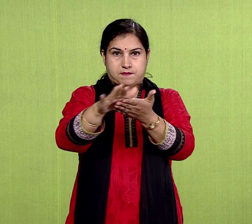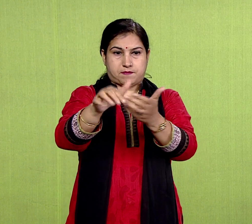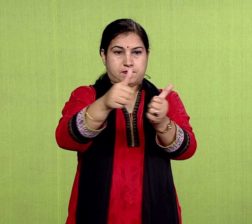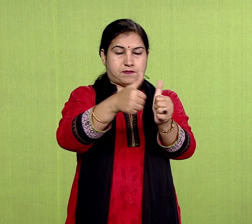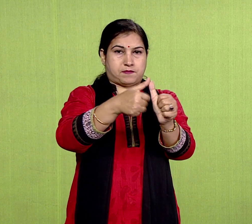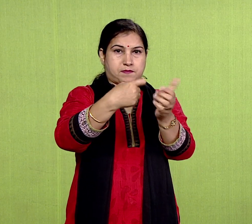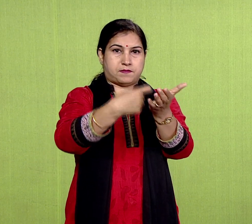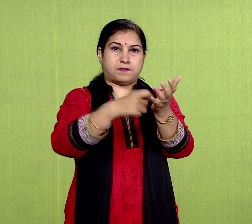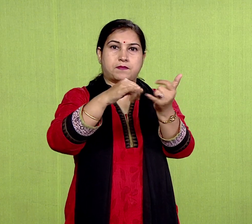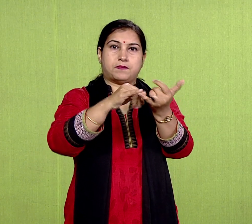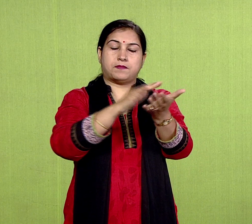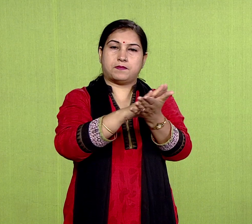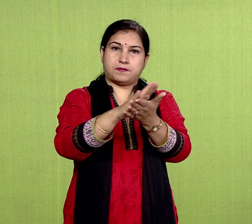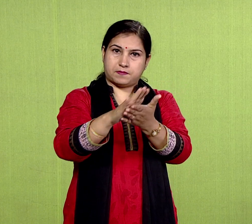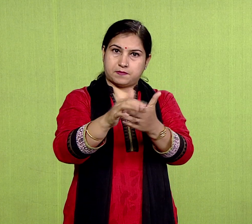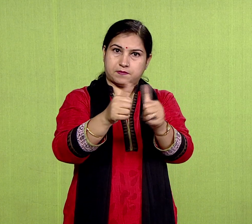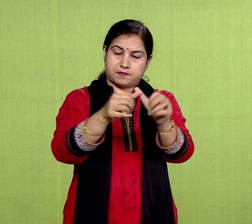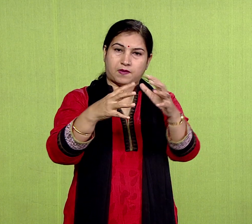who raised a strong empire.